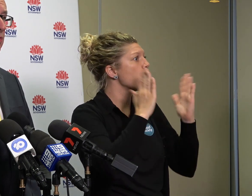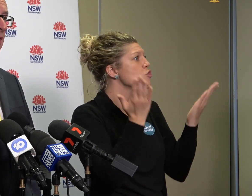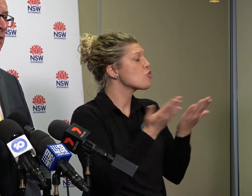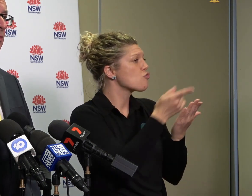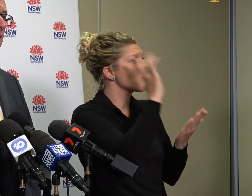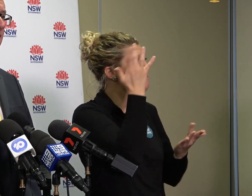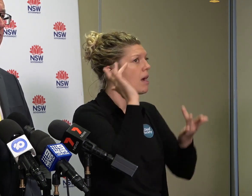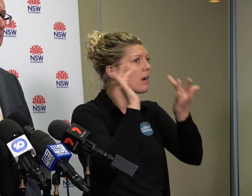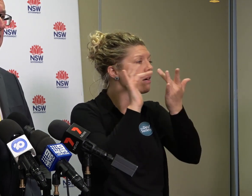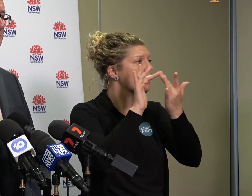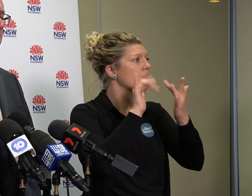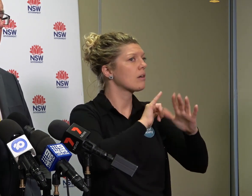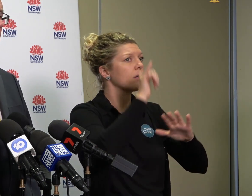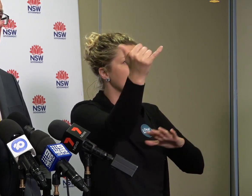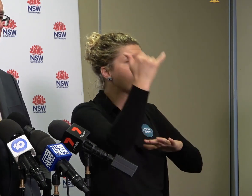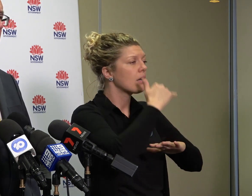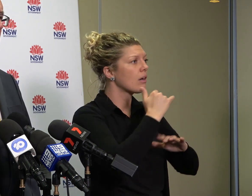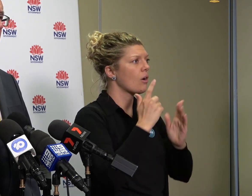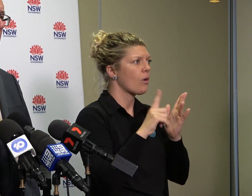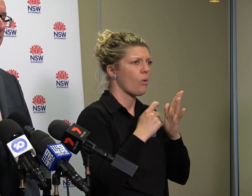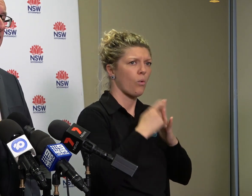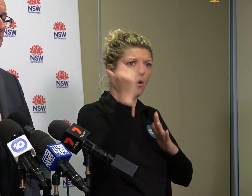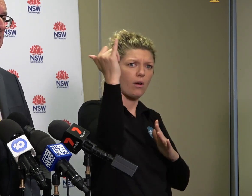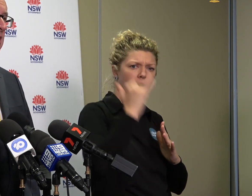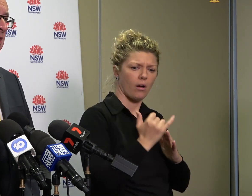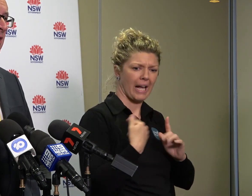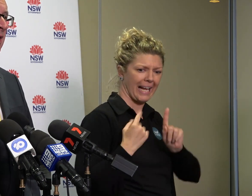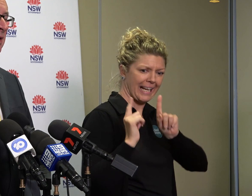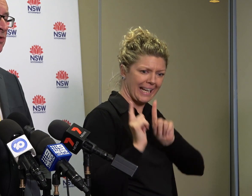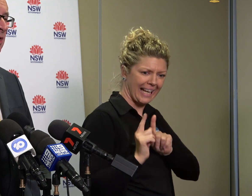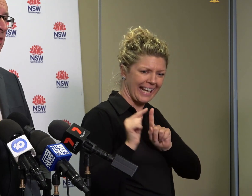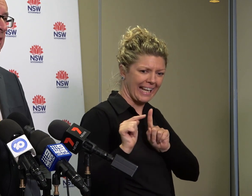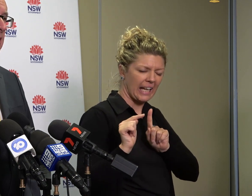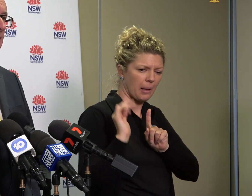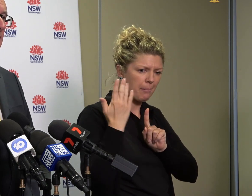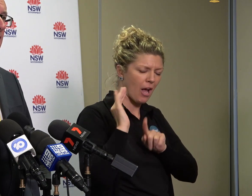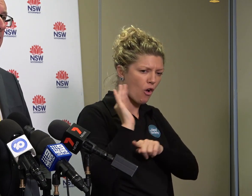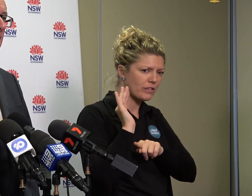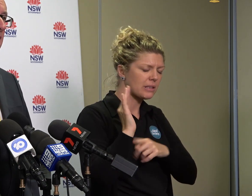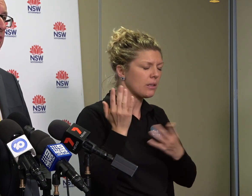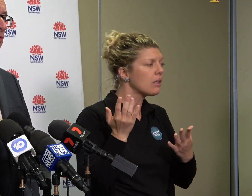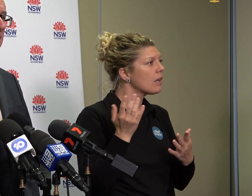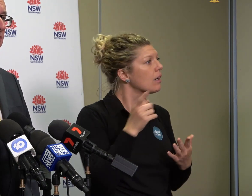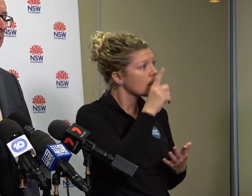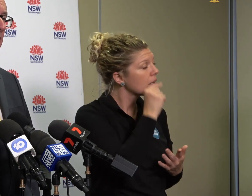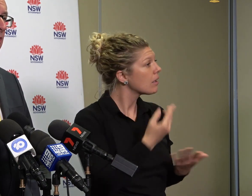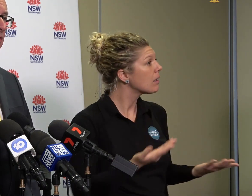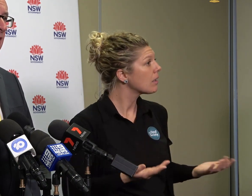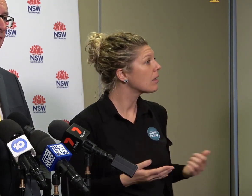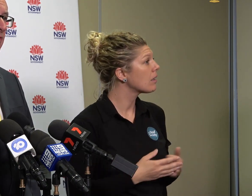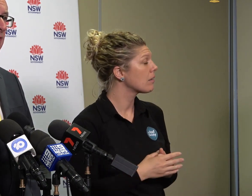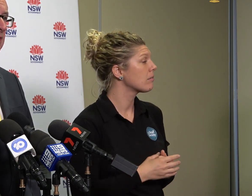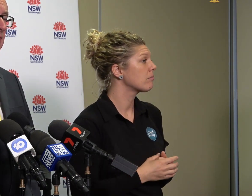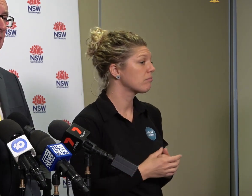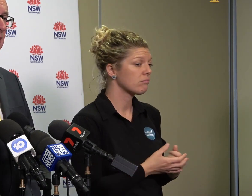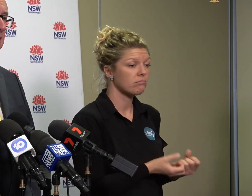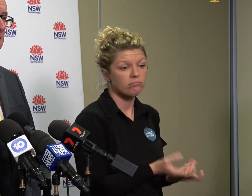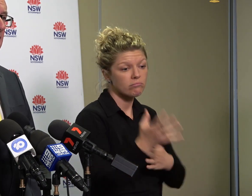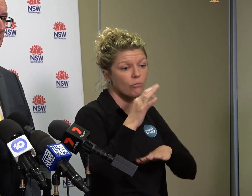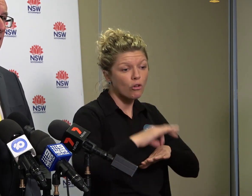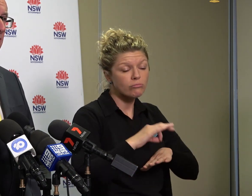coronavirus, or you know and have been near somebody with coronavirus here in our country. And you'll be extremely well looked after,